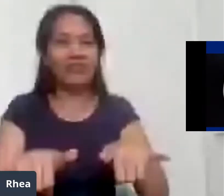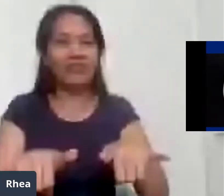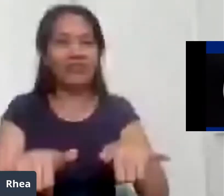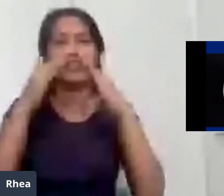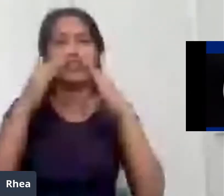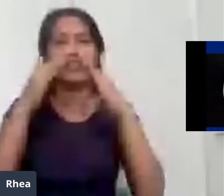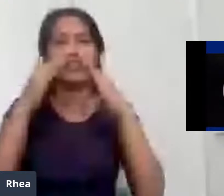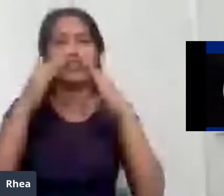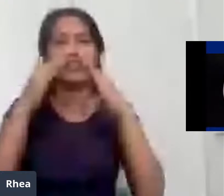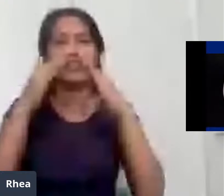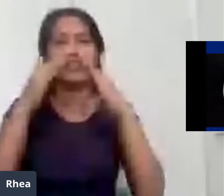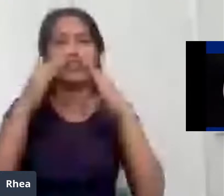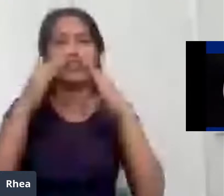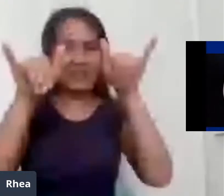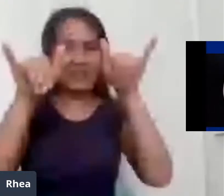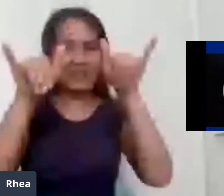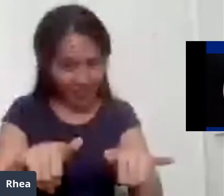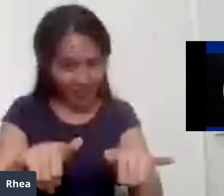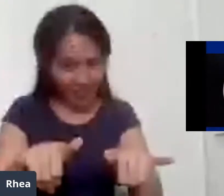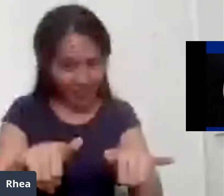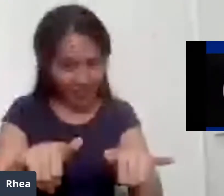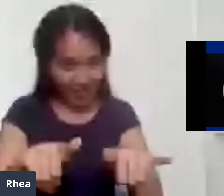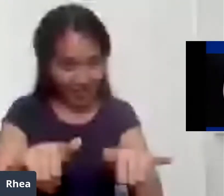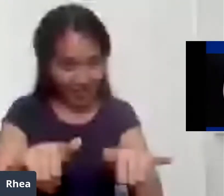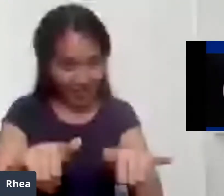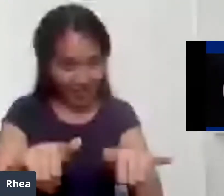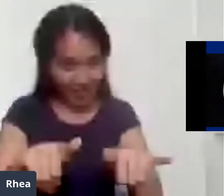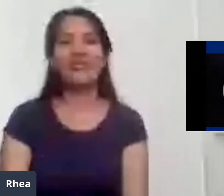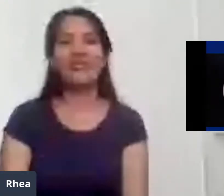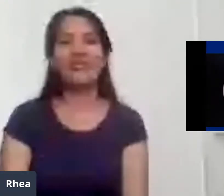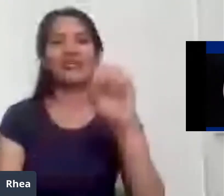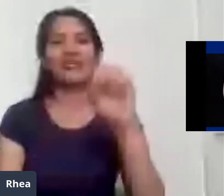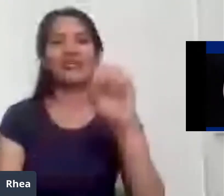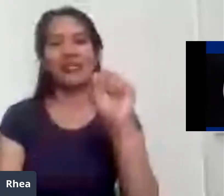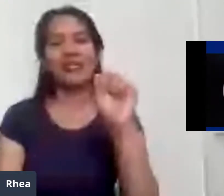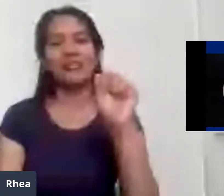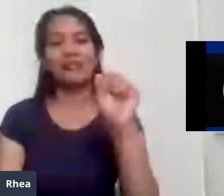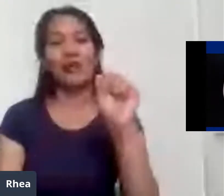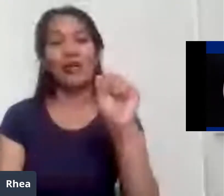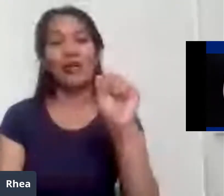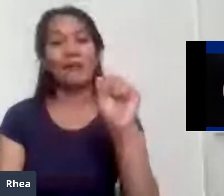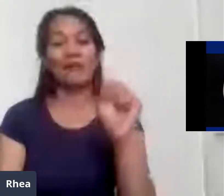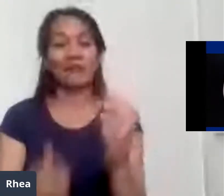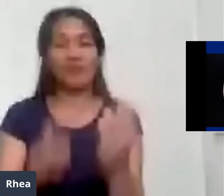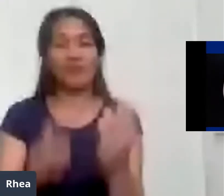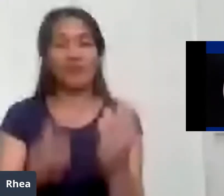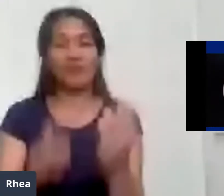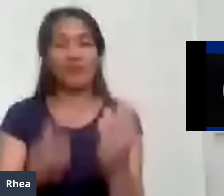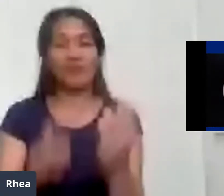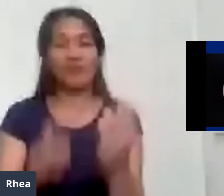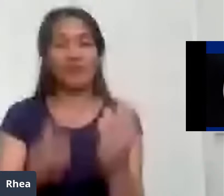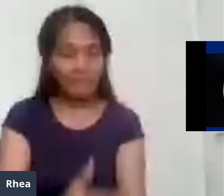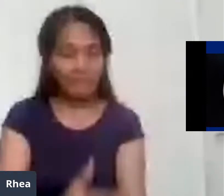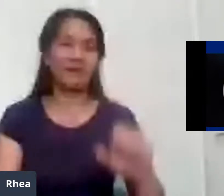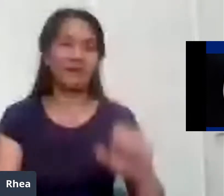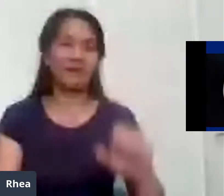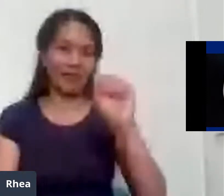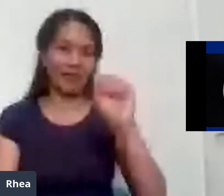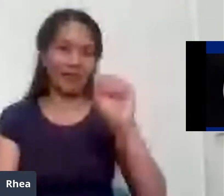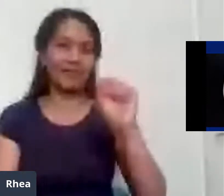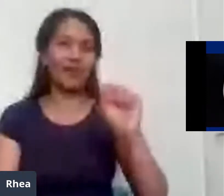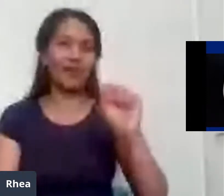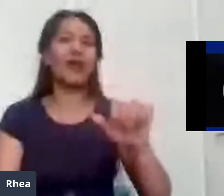stay in your house. Stay. That is stay. Letter S for